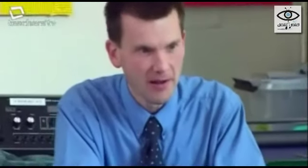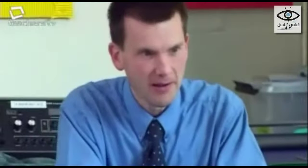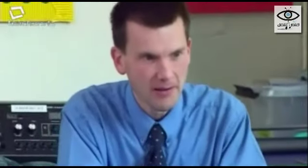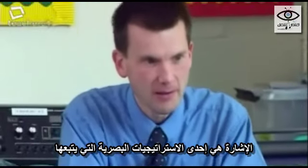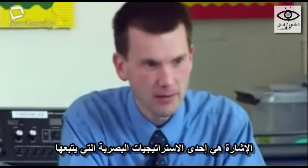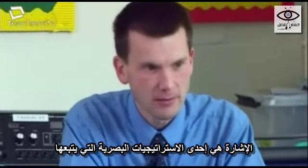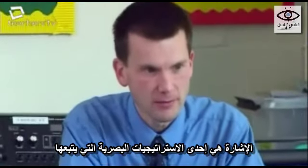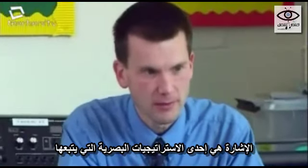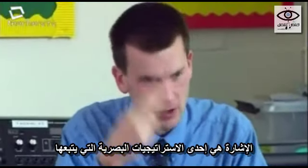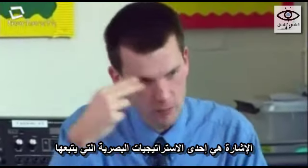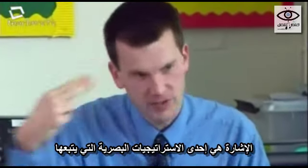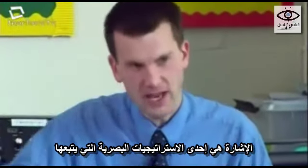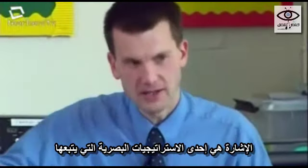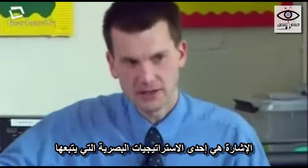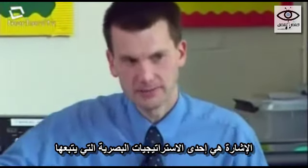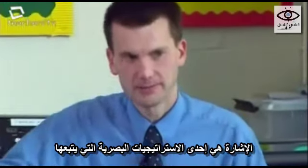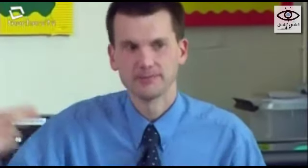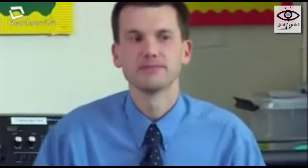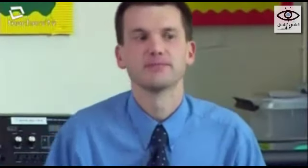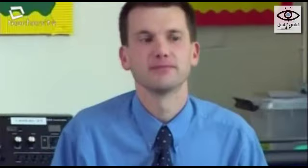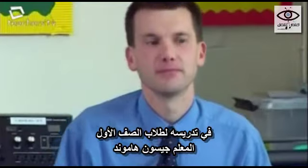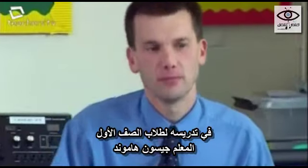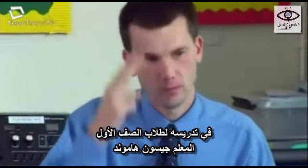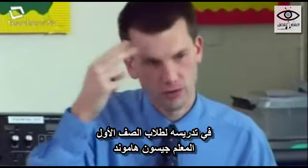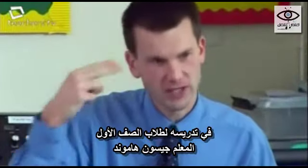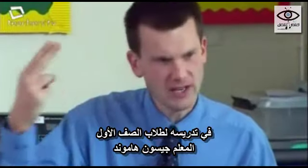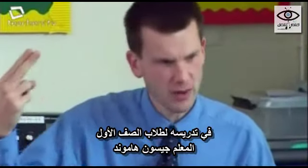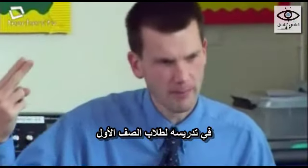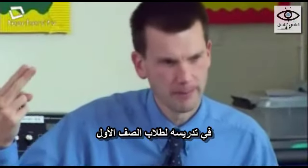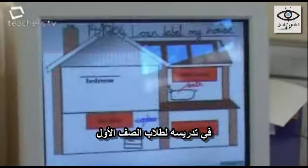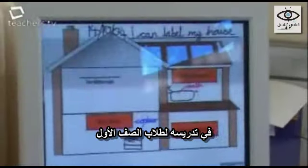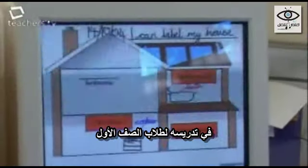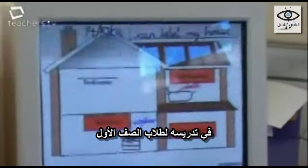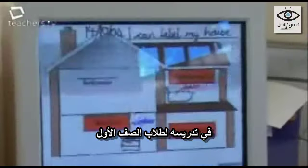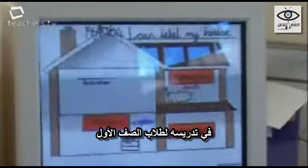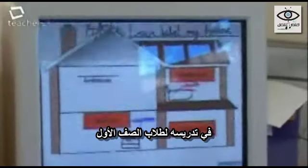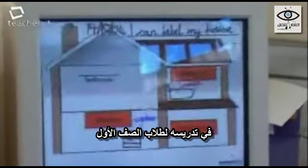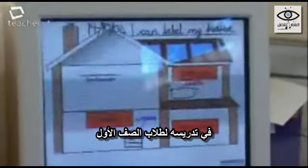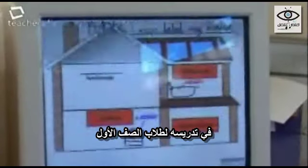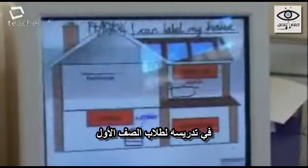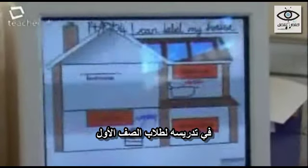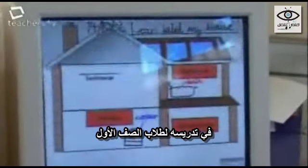Signing is just one of the visual strategies teacher Jason Hammond uses in his Year 1 class.